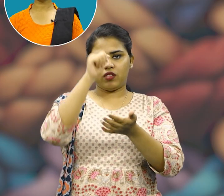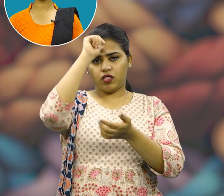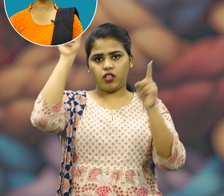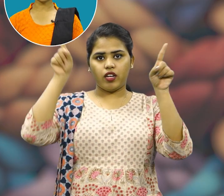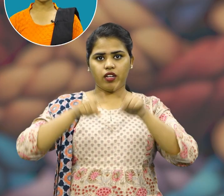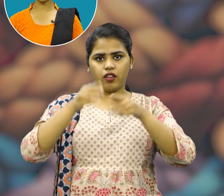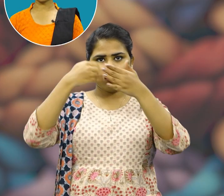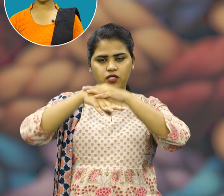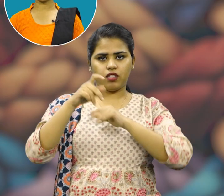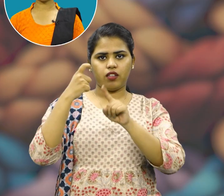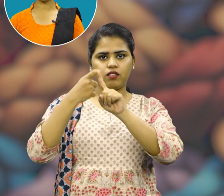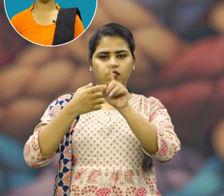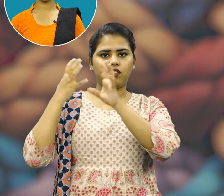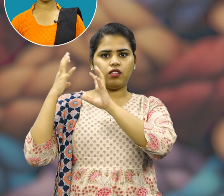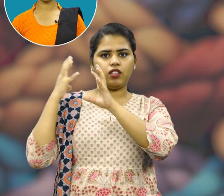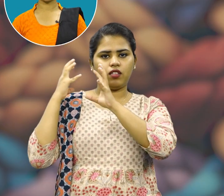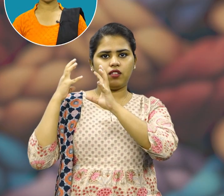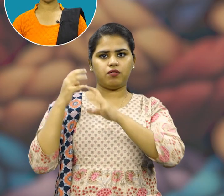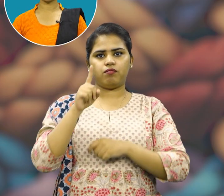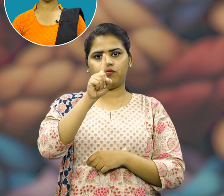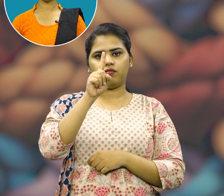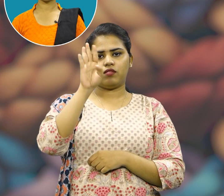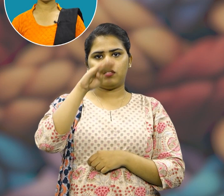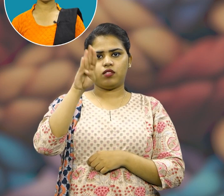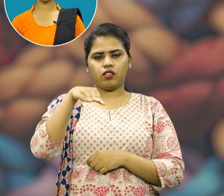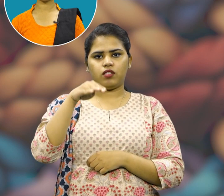in 1946.